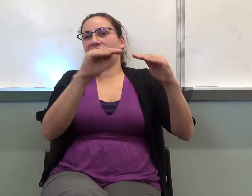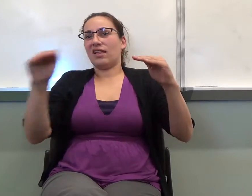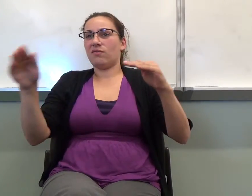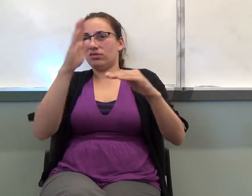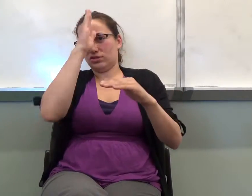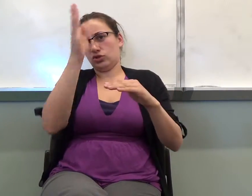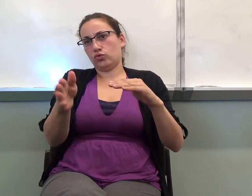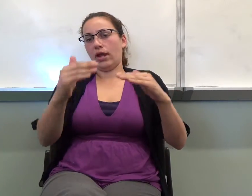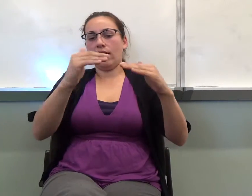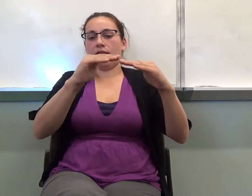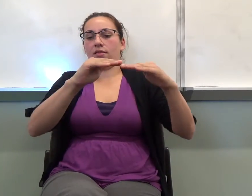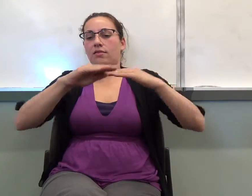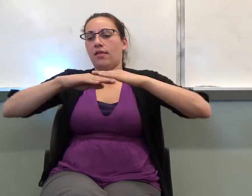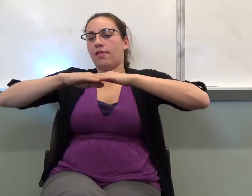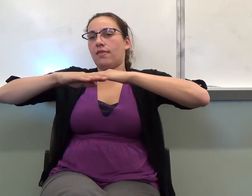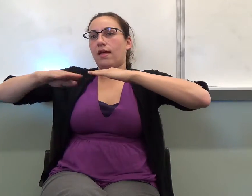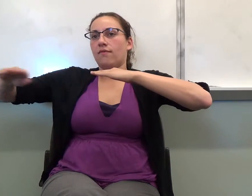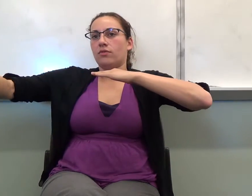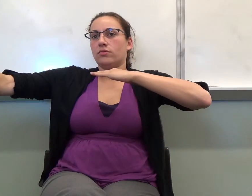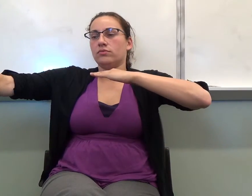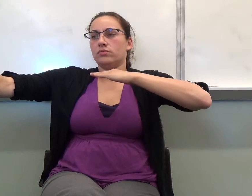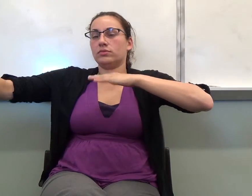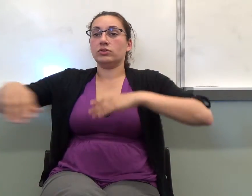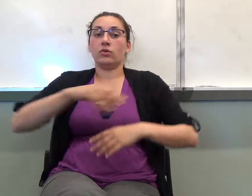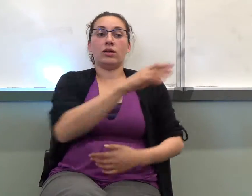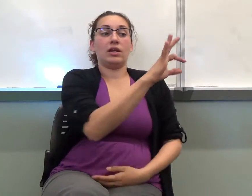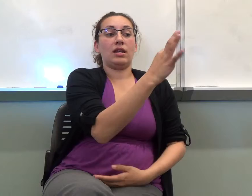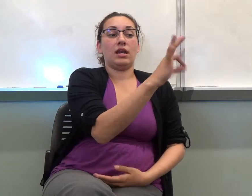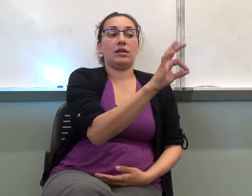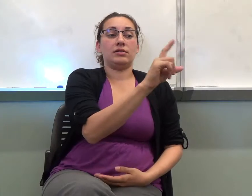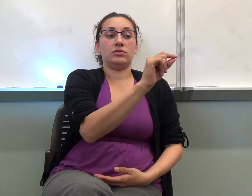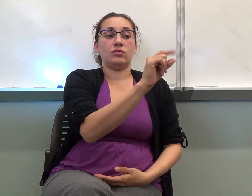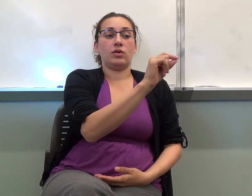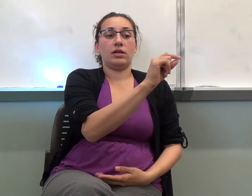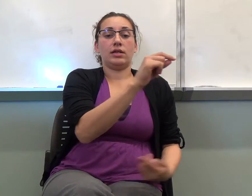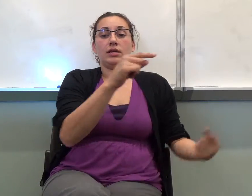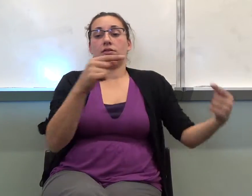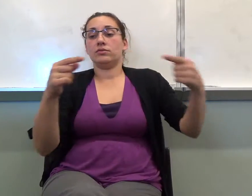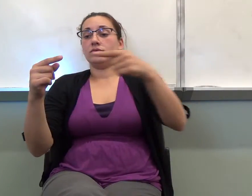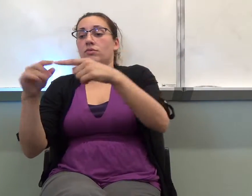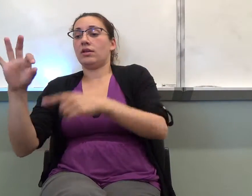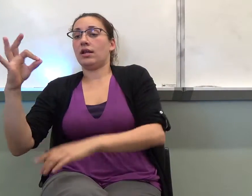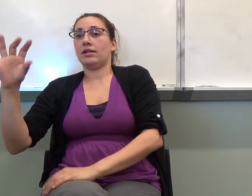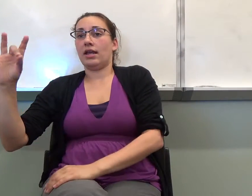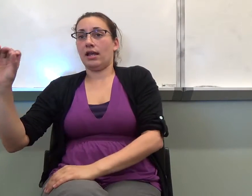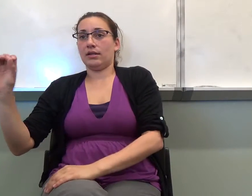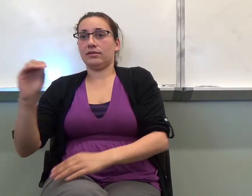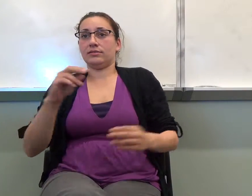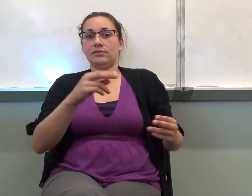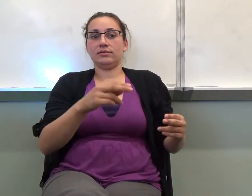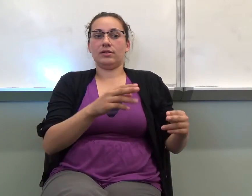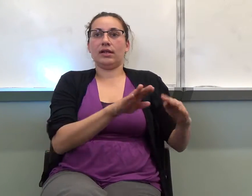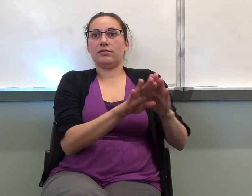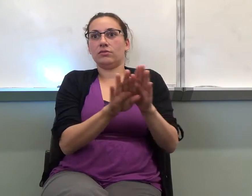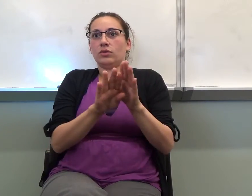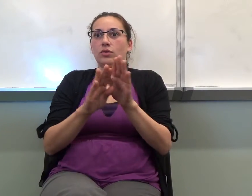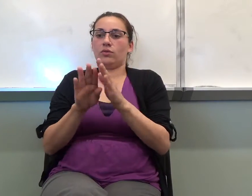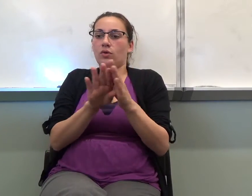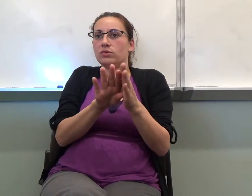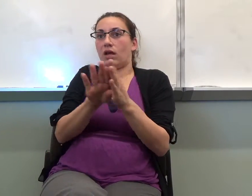would say decreases from 1920 to 1980, and then levels. Well, it's kind of similar to 25, and 25 I